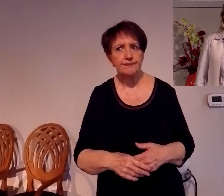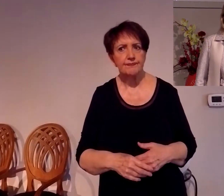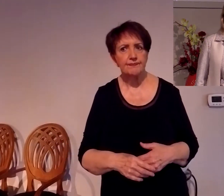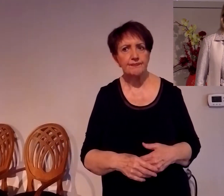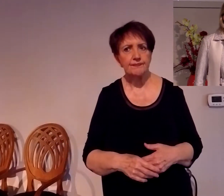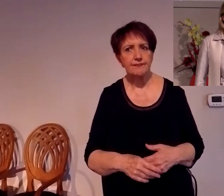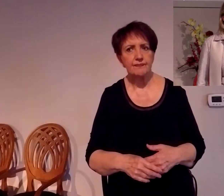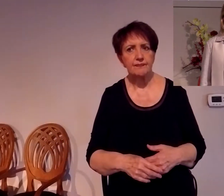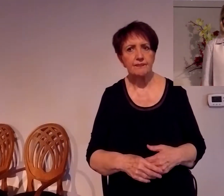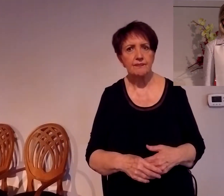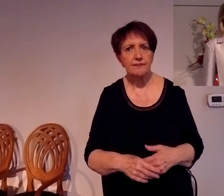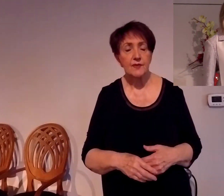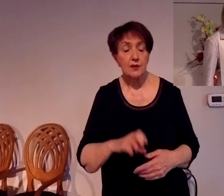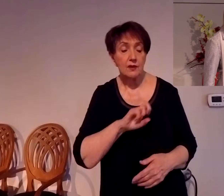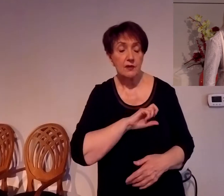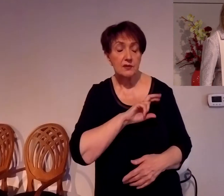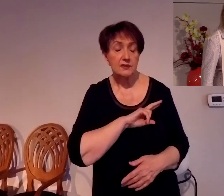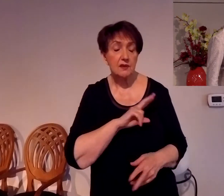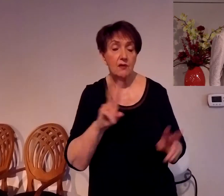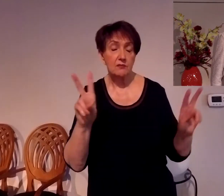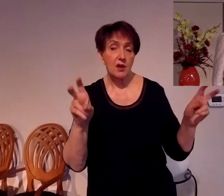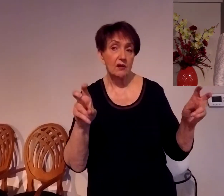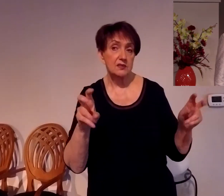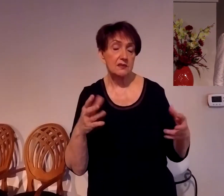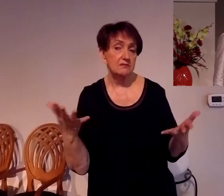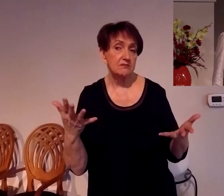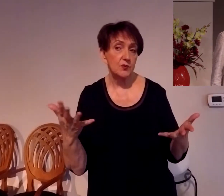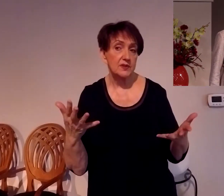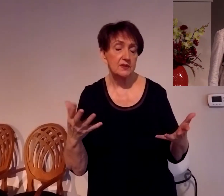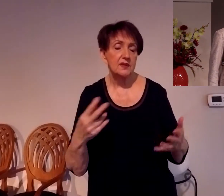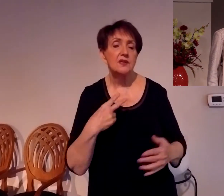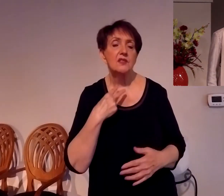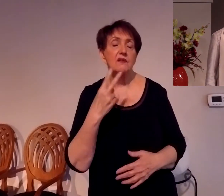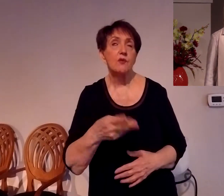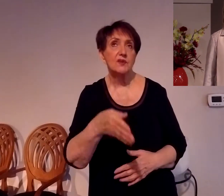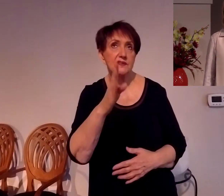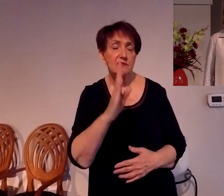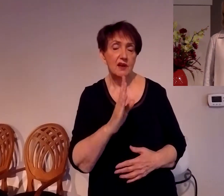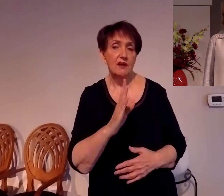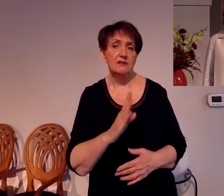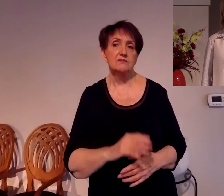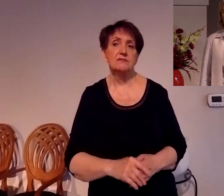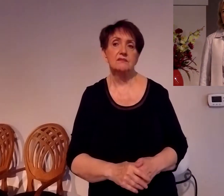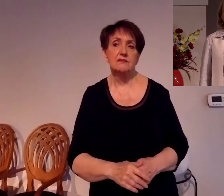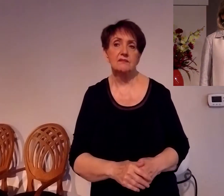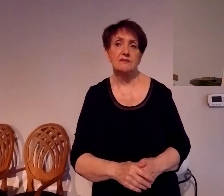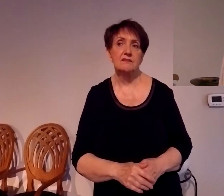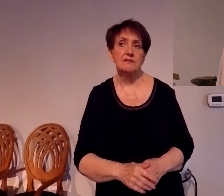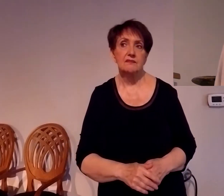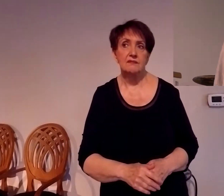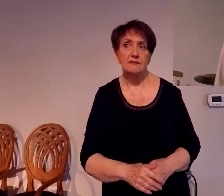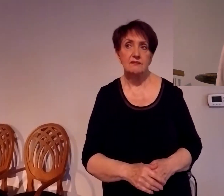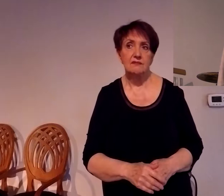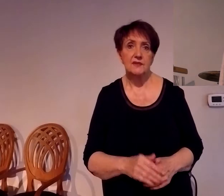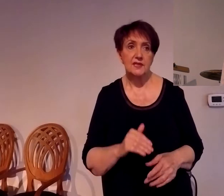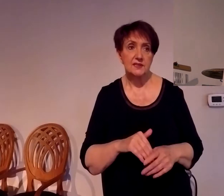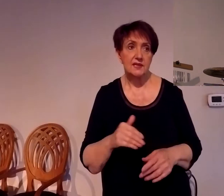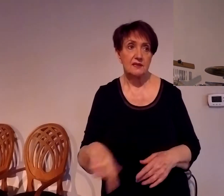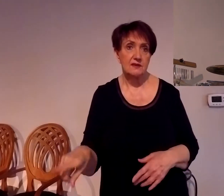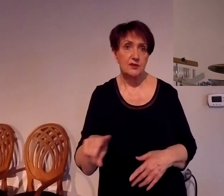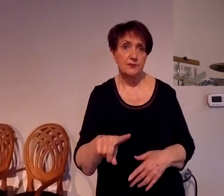Ernest Holmes calls it the voice of God in you.